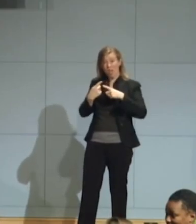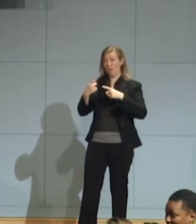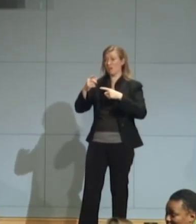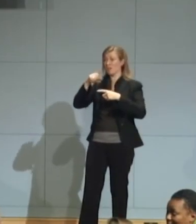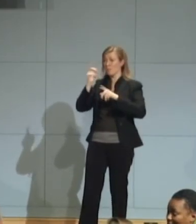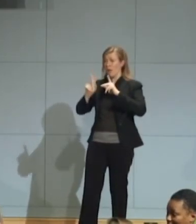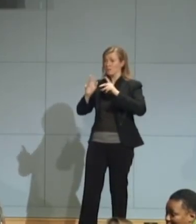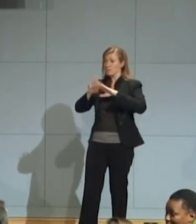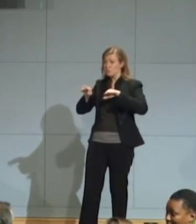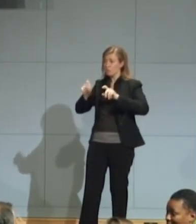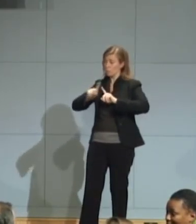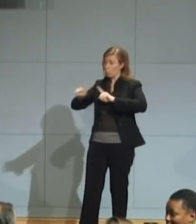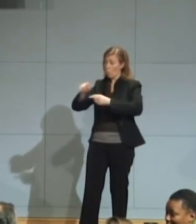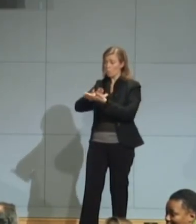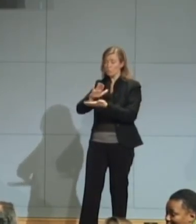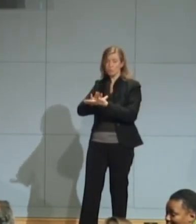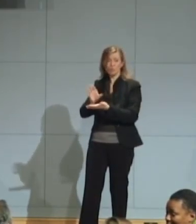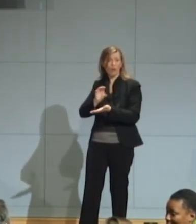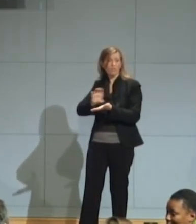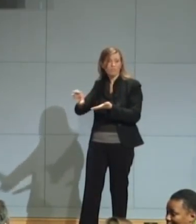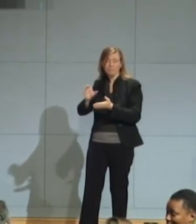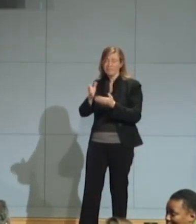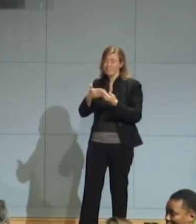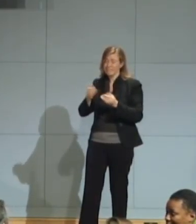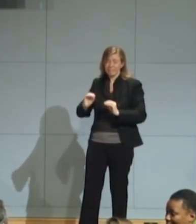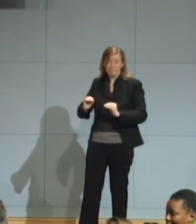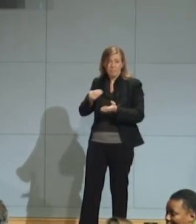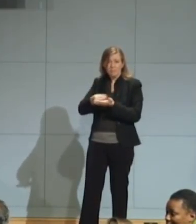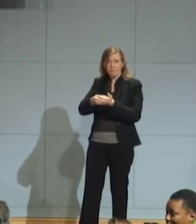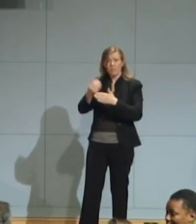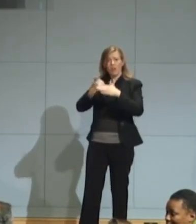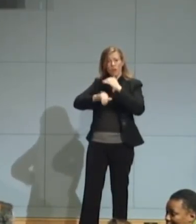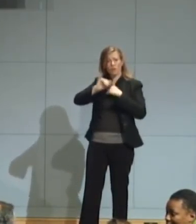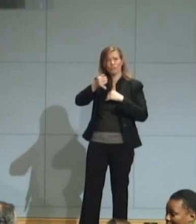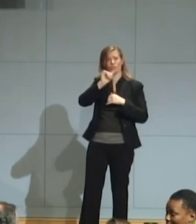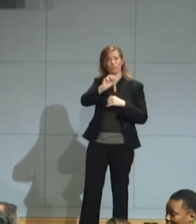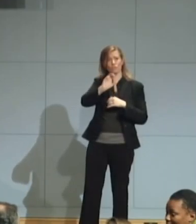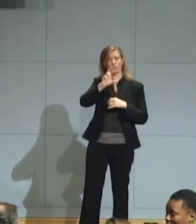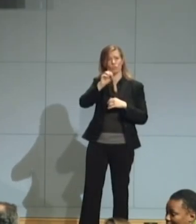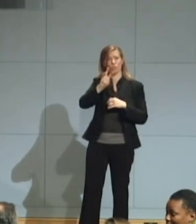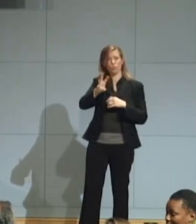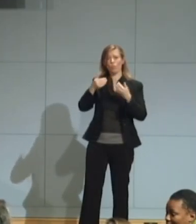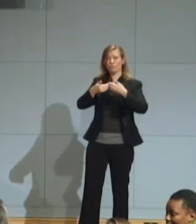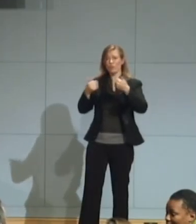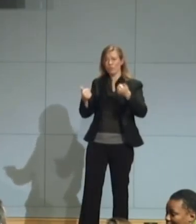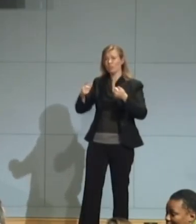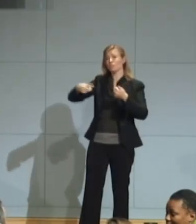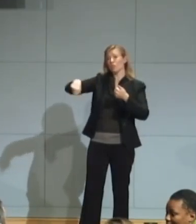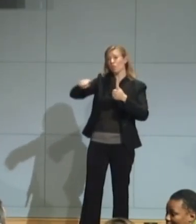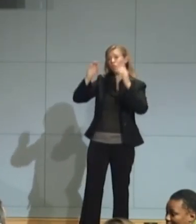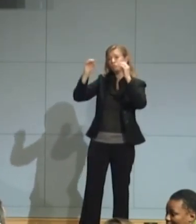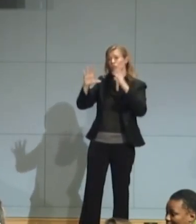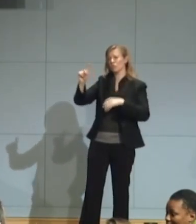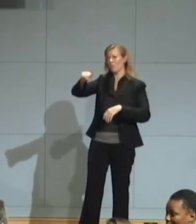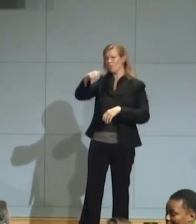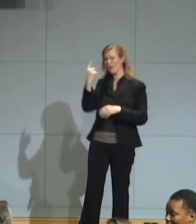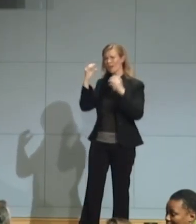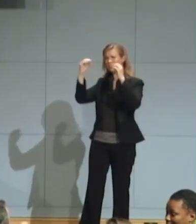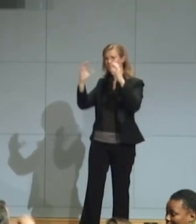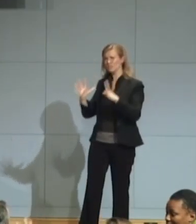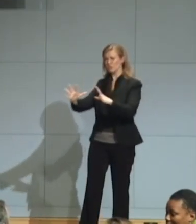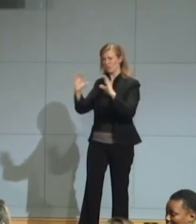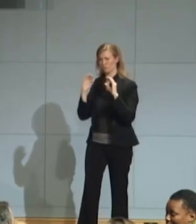land to white folks so they can have farms and ranches and houses and pass that down to their children, we don't call that